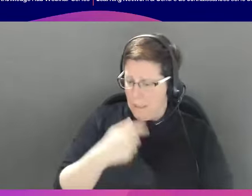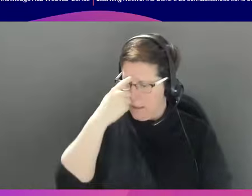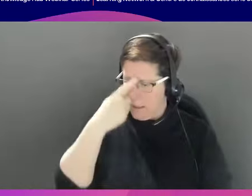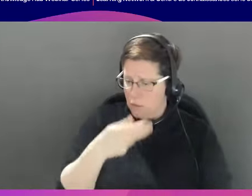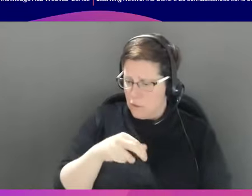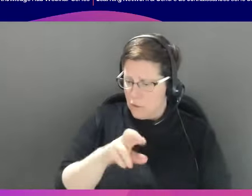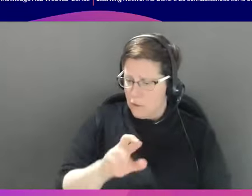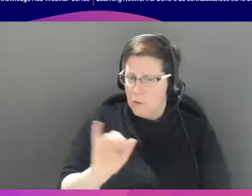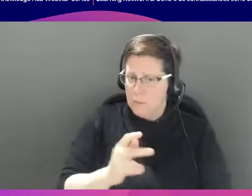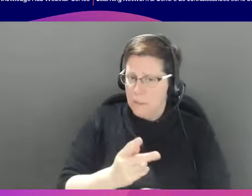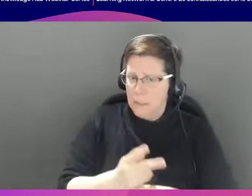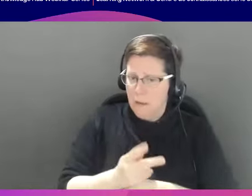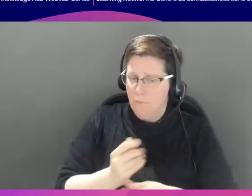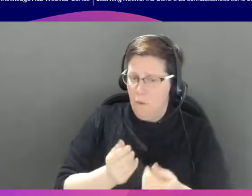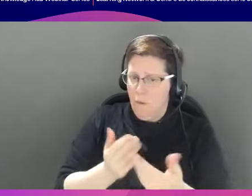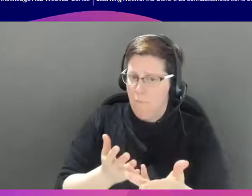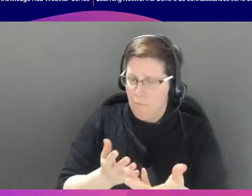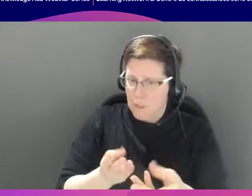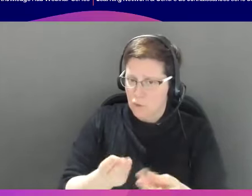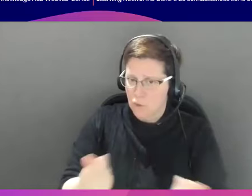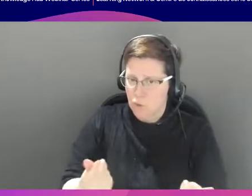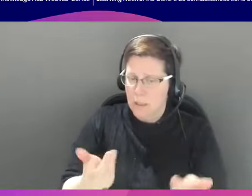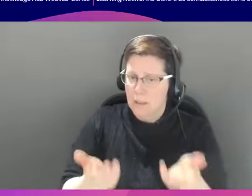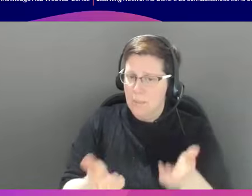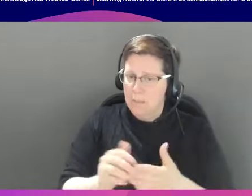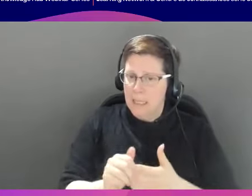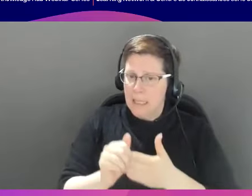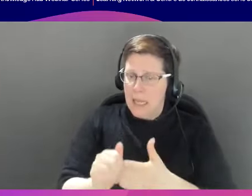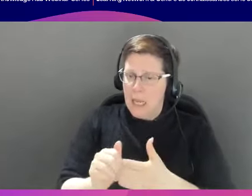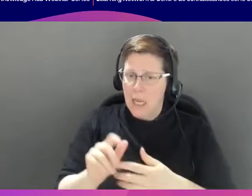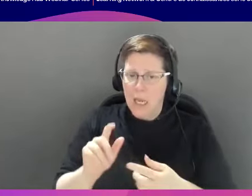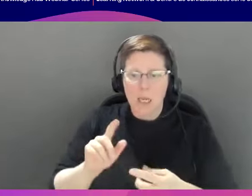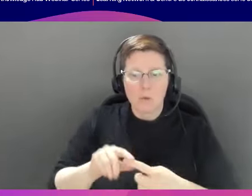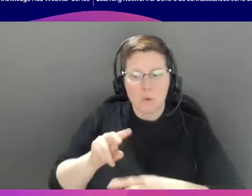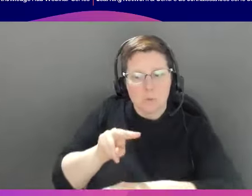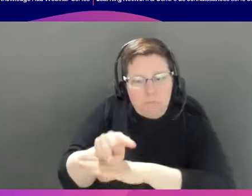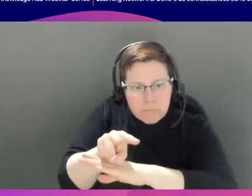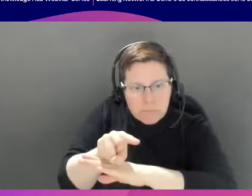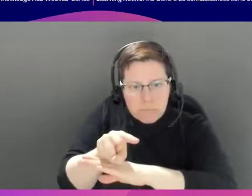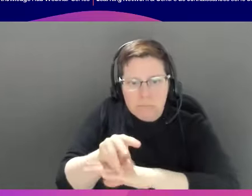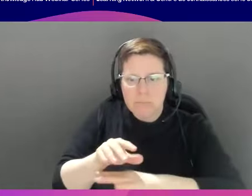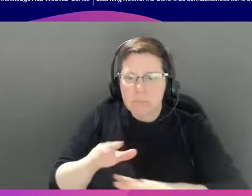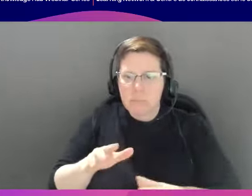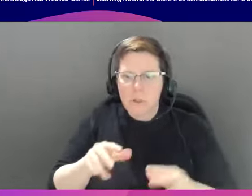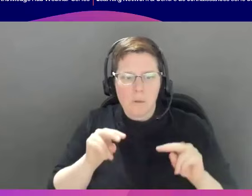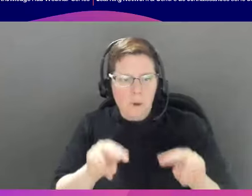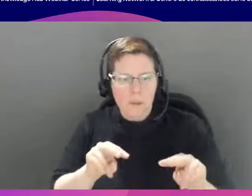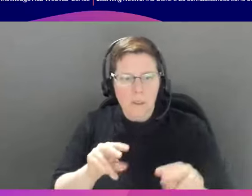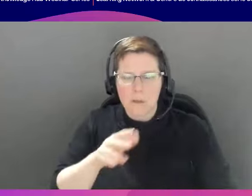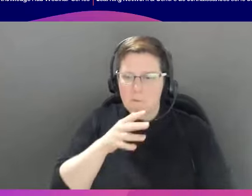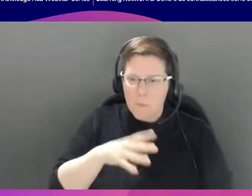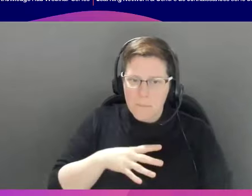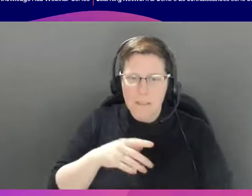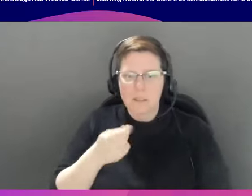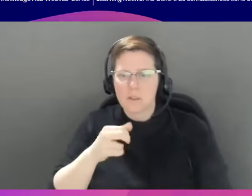should also be careful of offering solutions that may lead to surveying or being hyper-vigilant of women and gender issues that